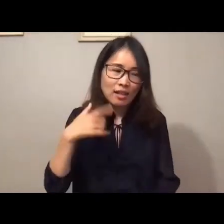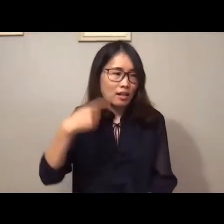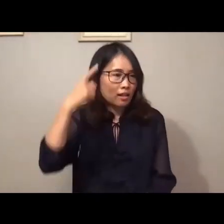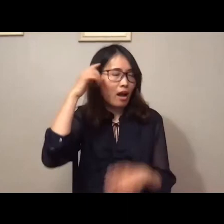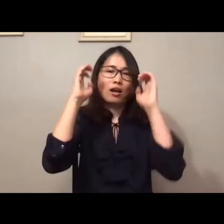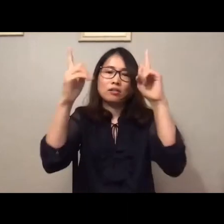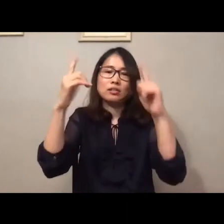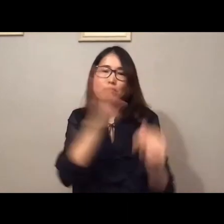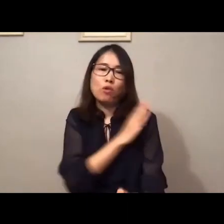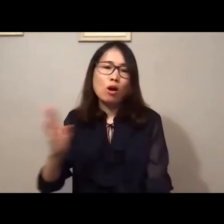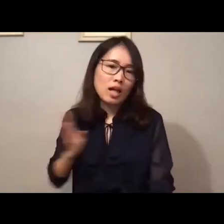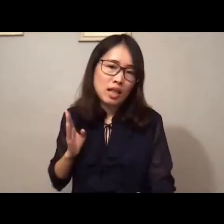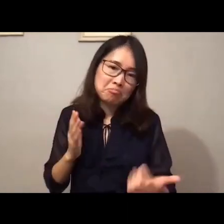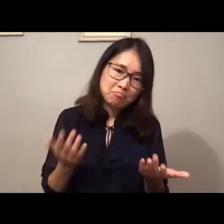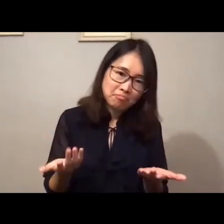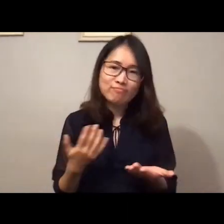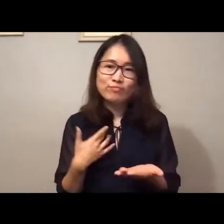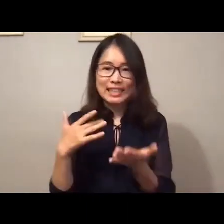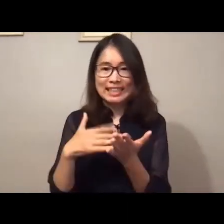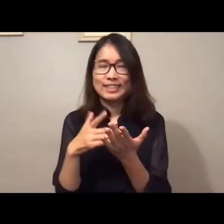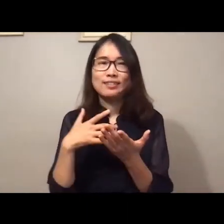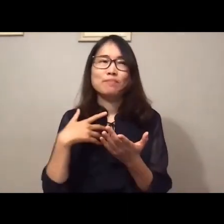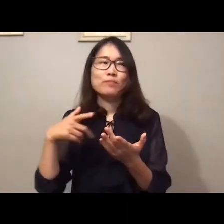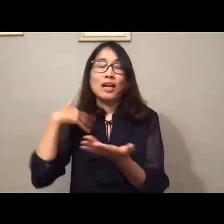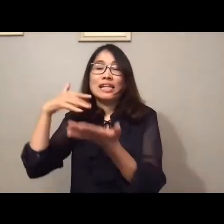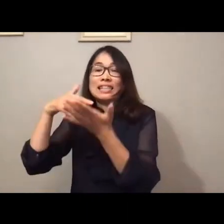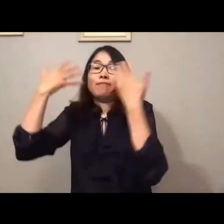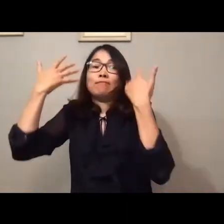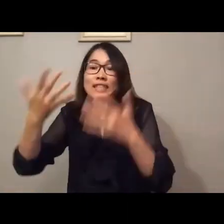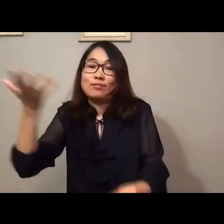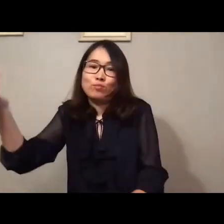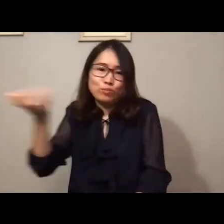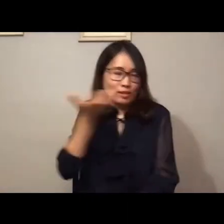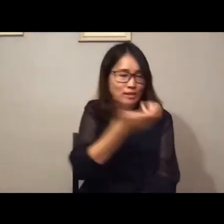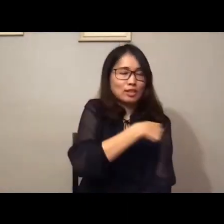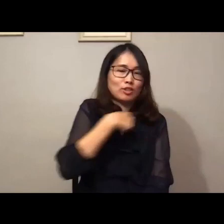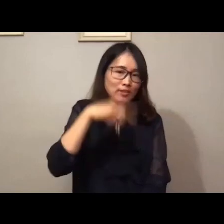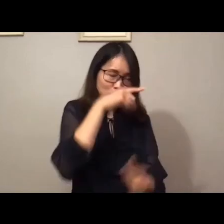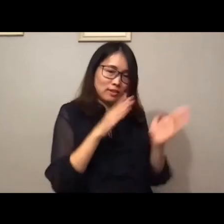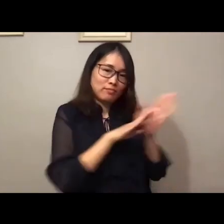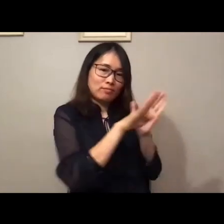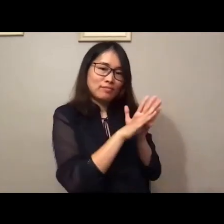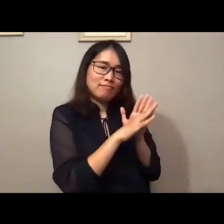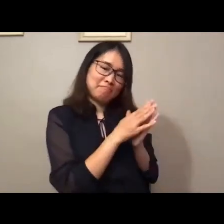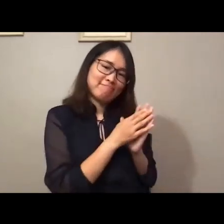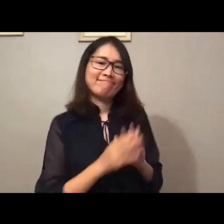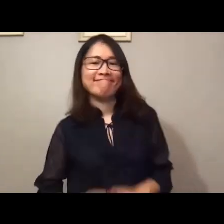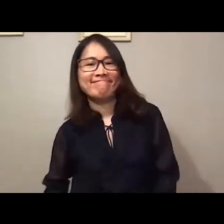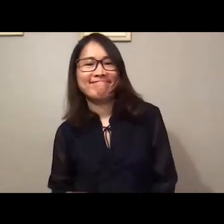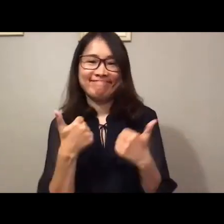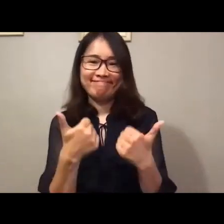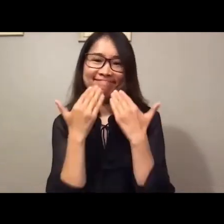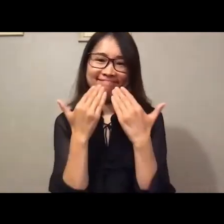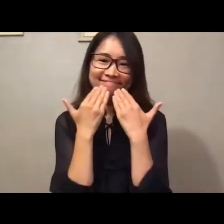I'm working on planning my PhD, and I'd like to sit on some sort of educational board, and things that